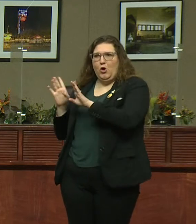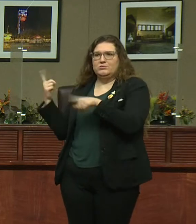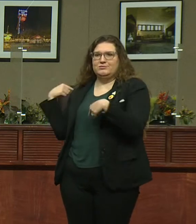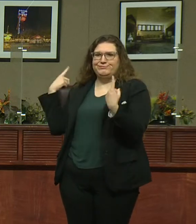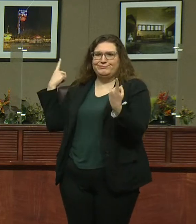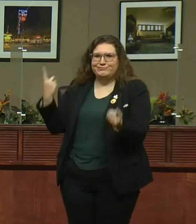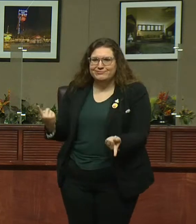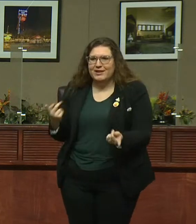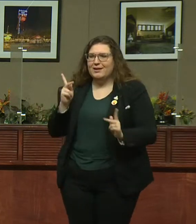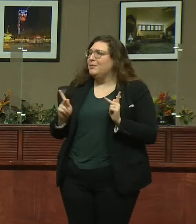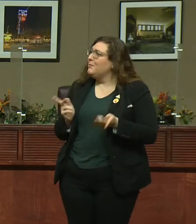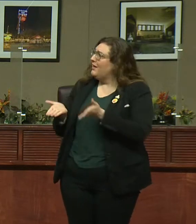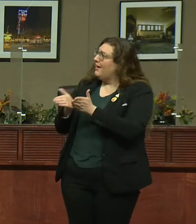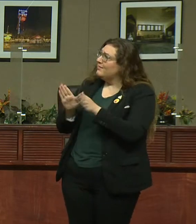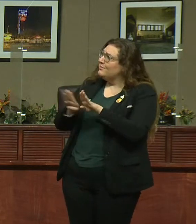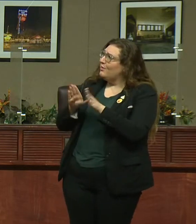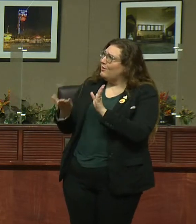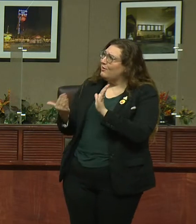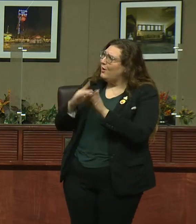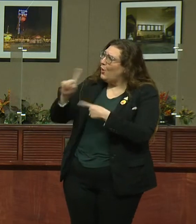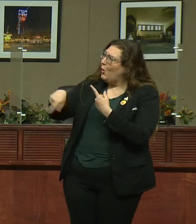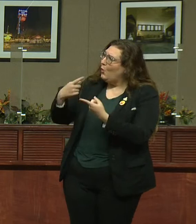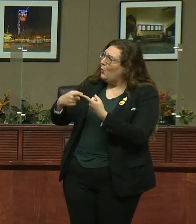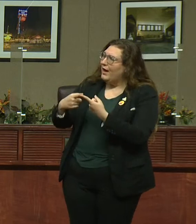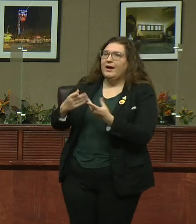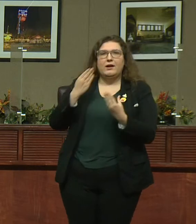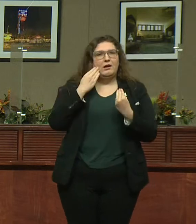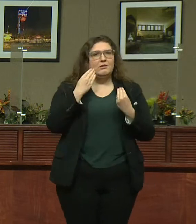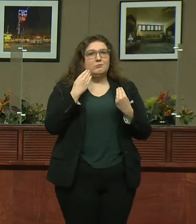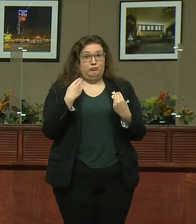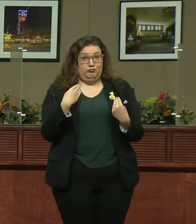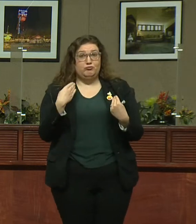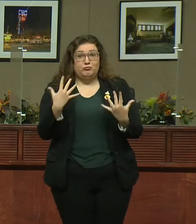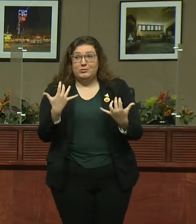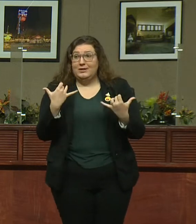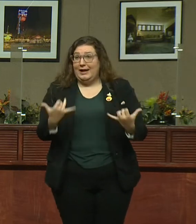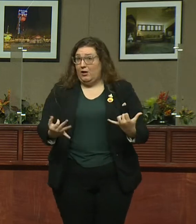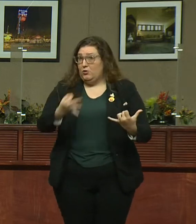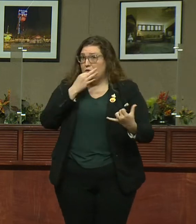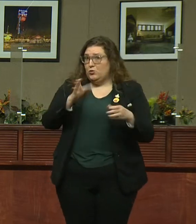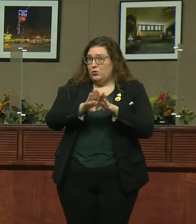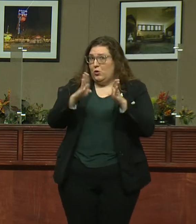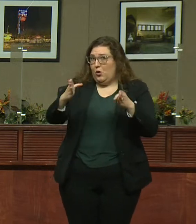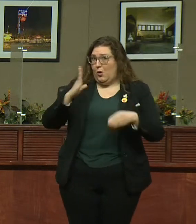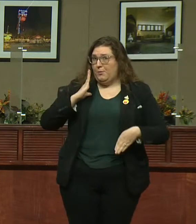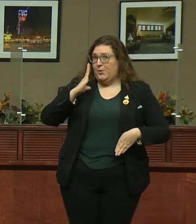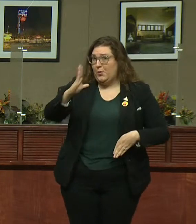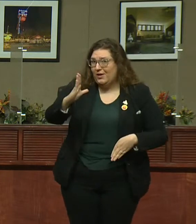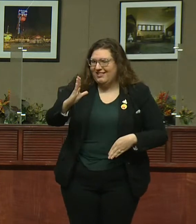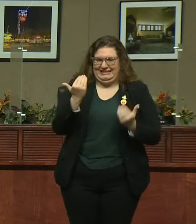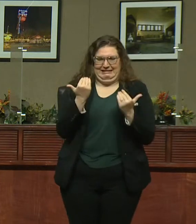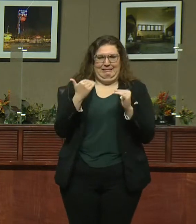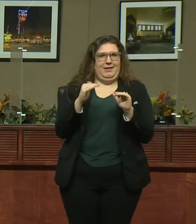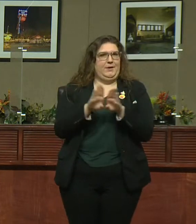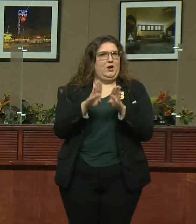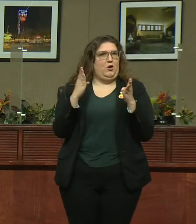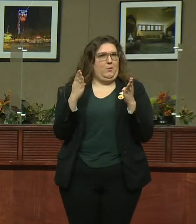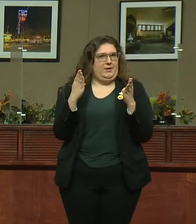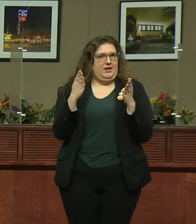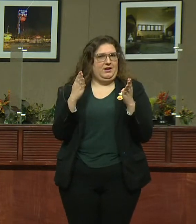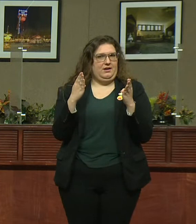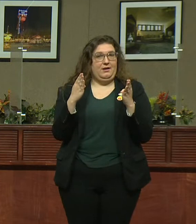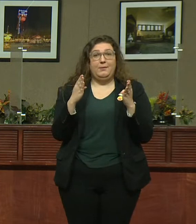us when they would reopen. So health and safety protocols have been put in place as part of this limited reopening, including